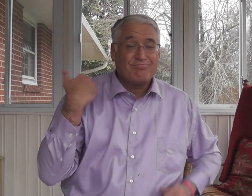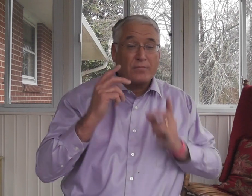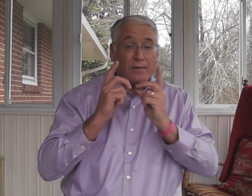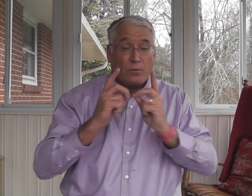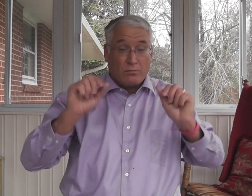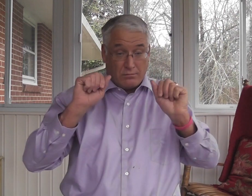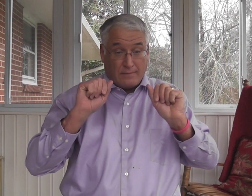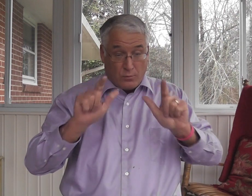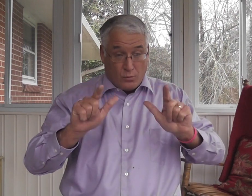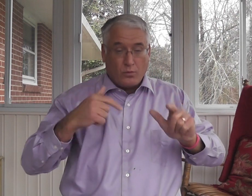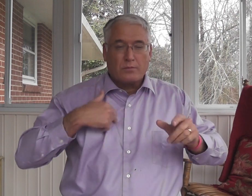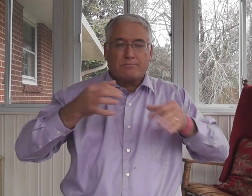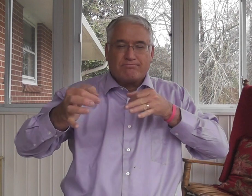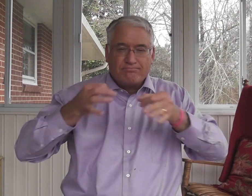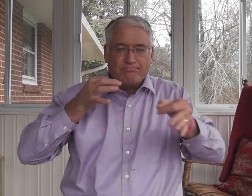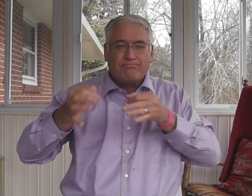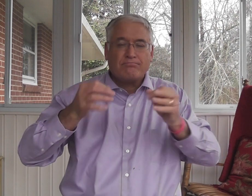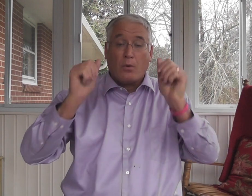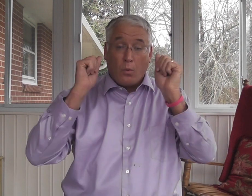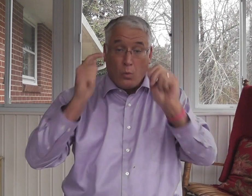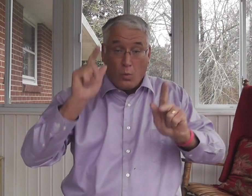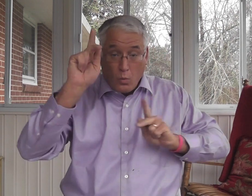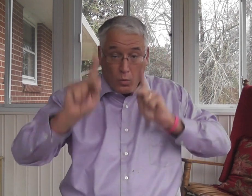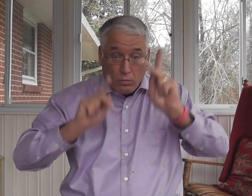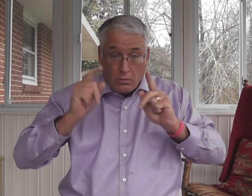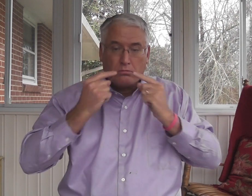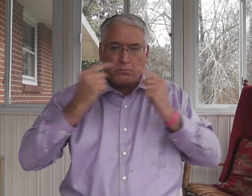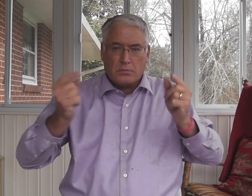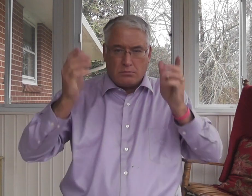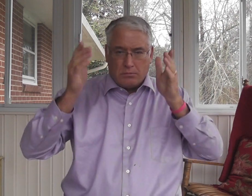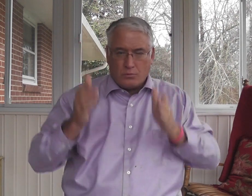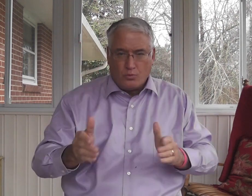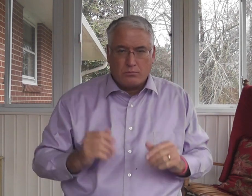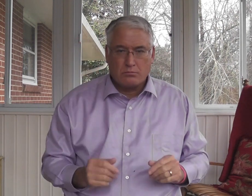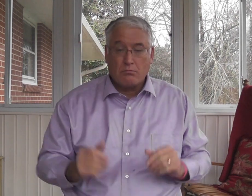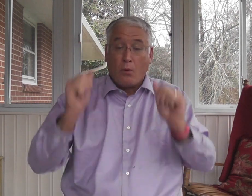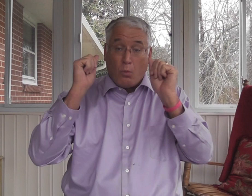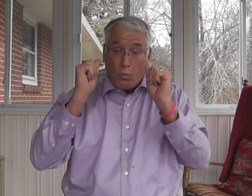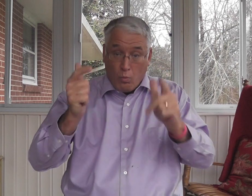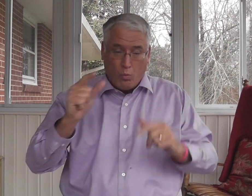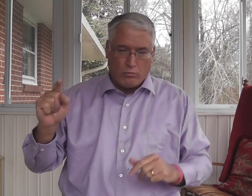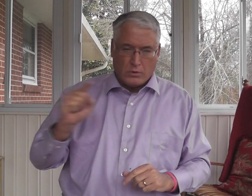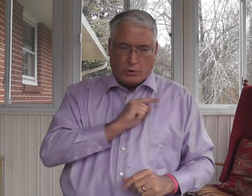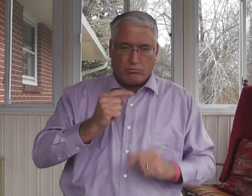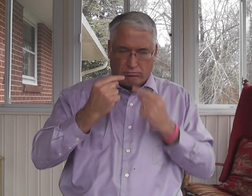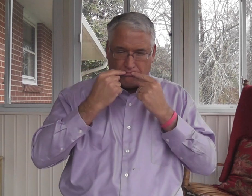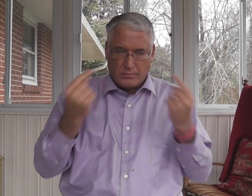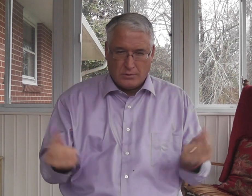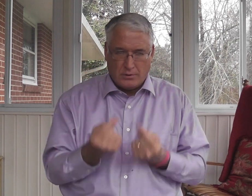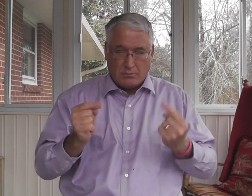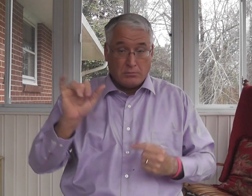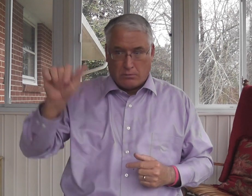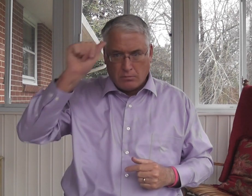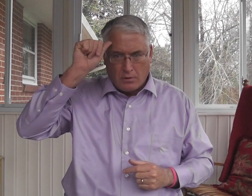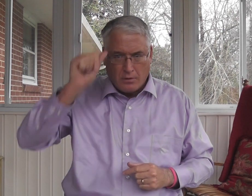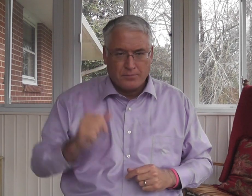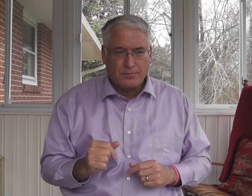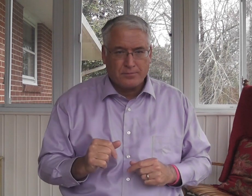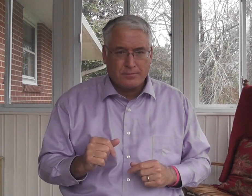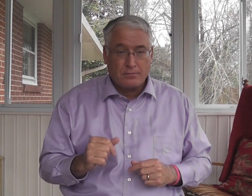In the previous devotion, I explained that all people are sinners. All people are guilty of sinning, the